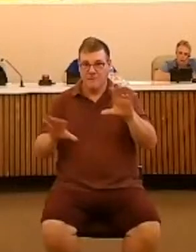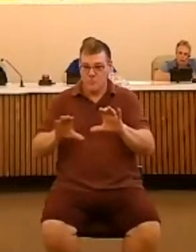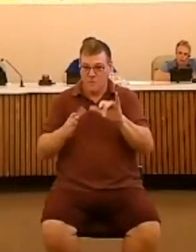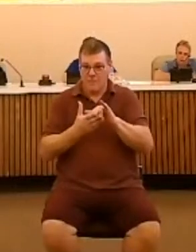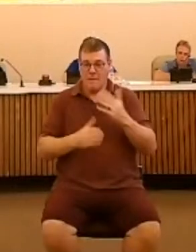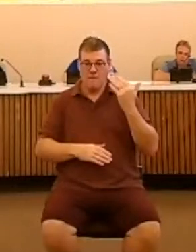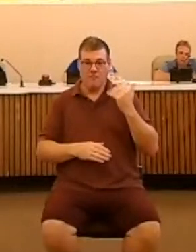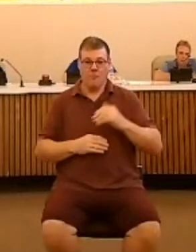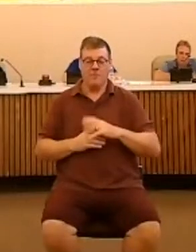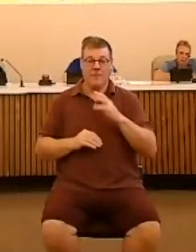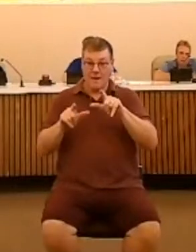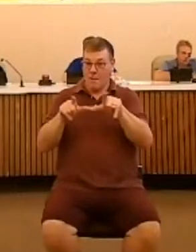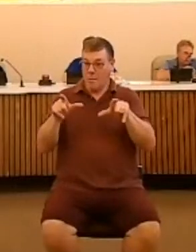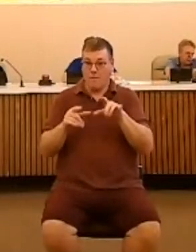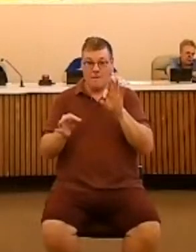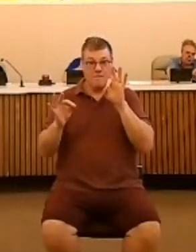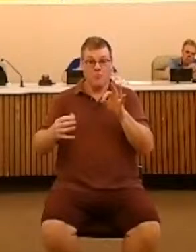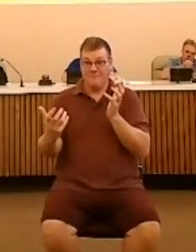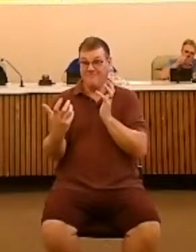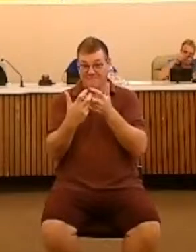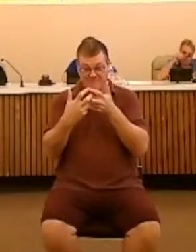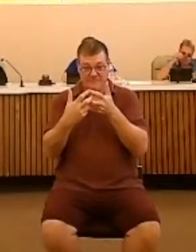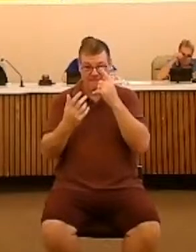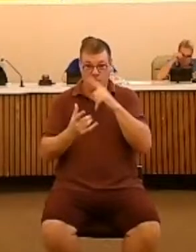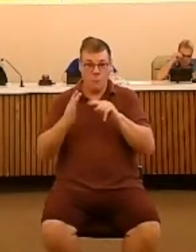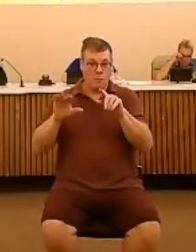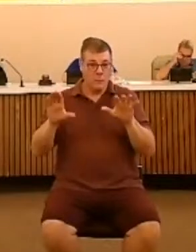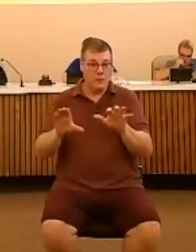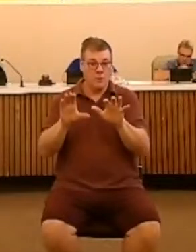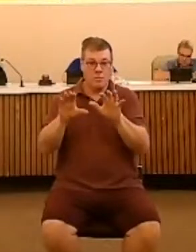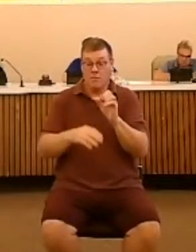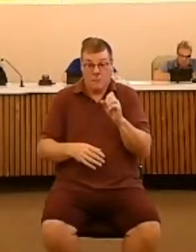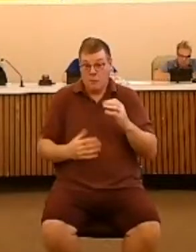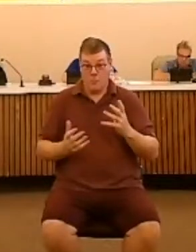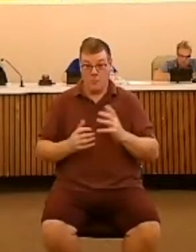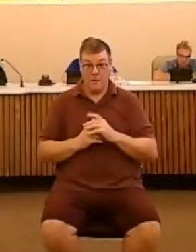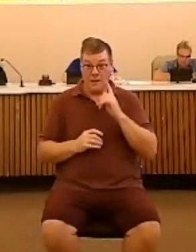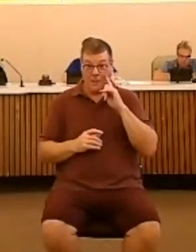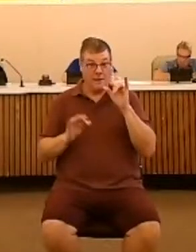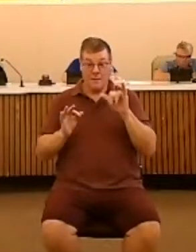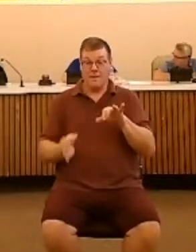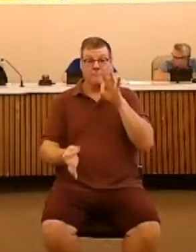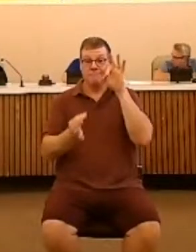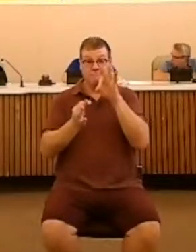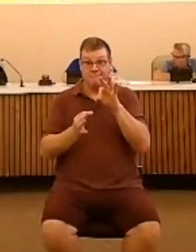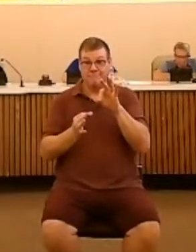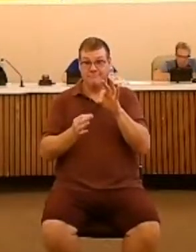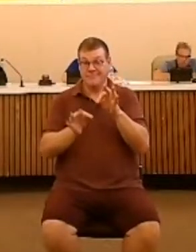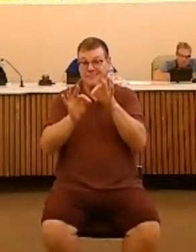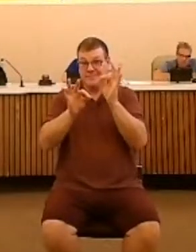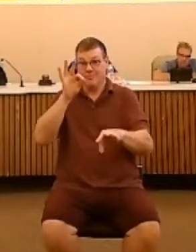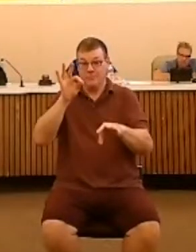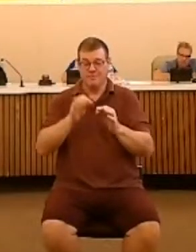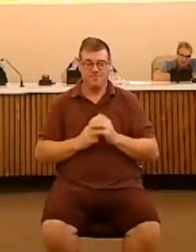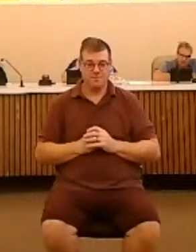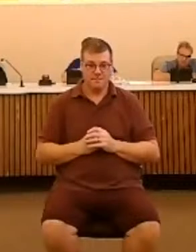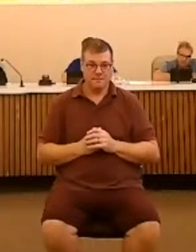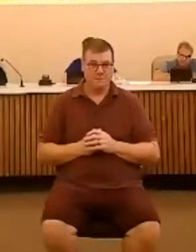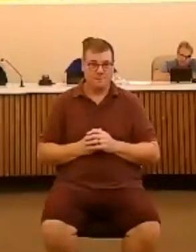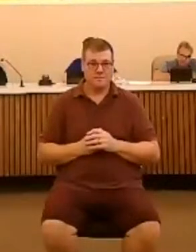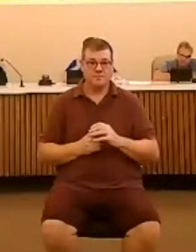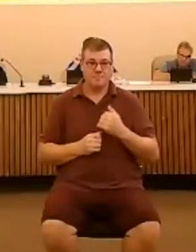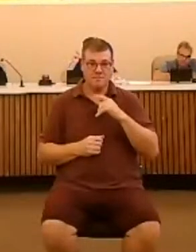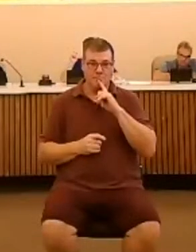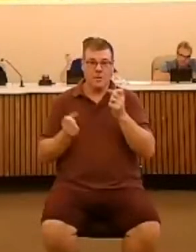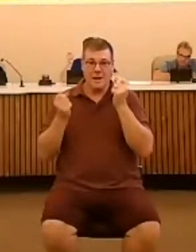it's a location that is perfect fit for what you're doing. So I think this is the proverbial no-brainer. So, Okay. which I'm sure there's lots of